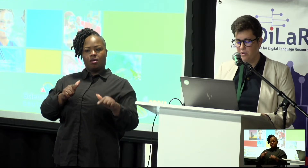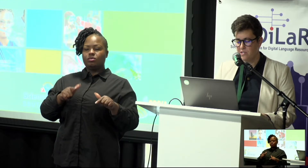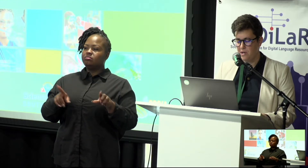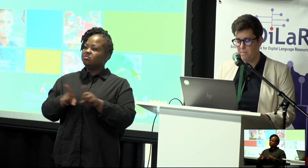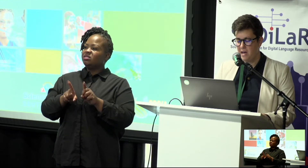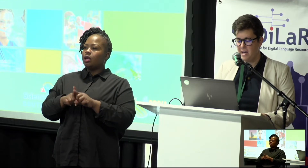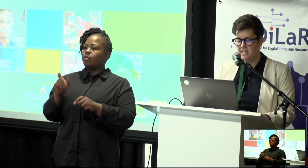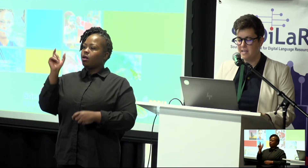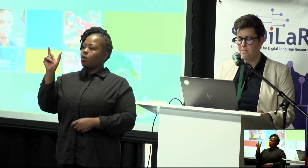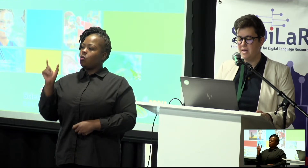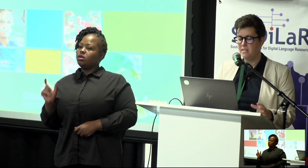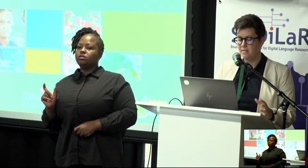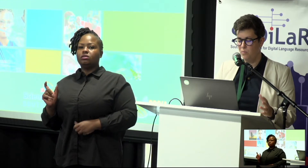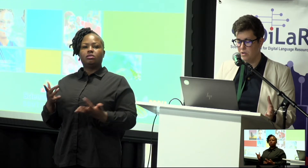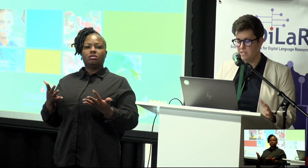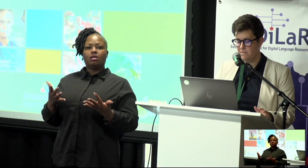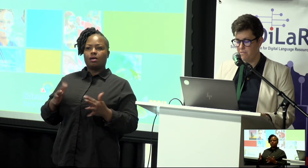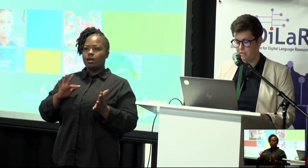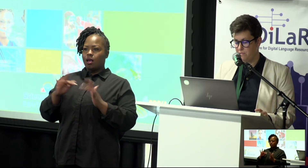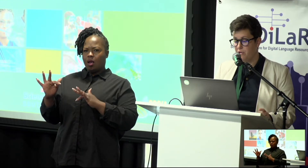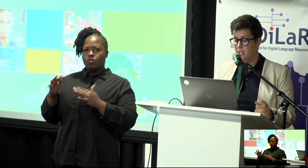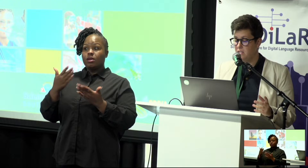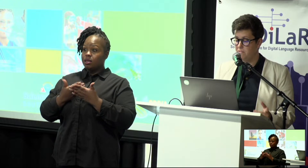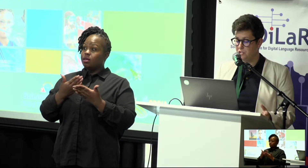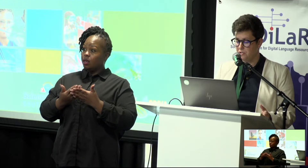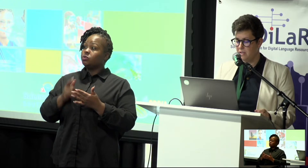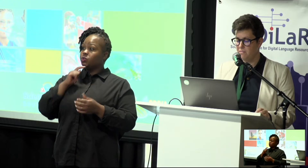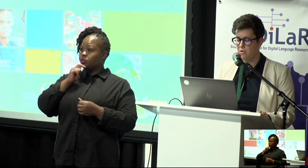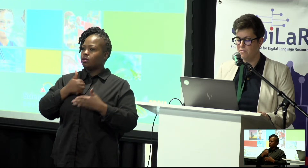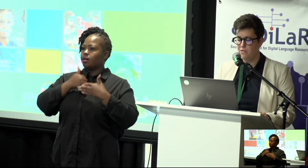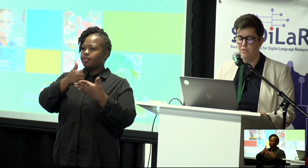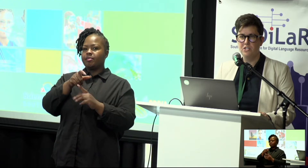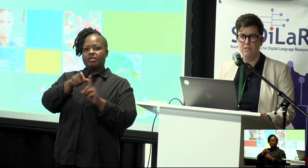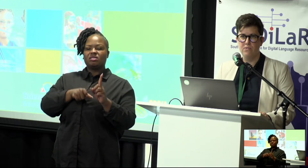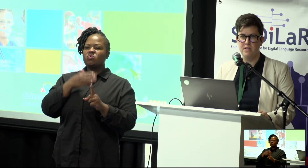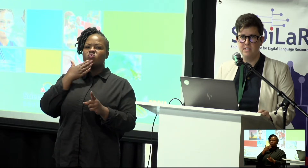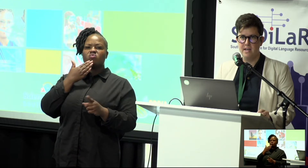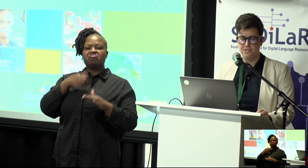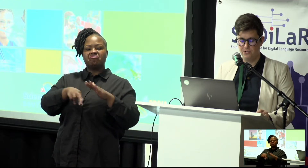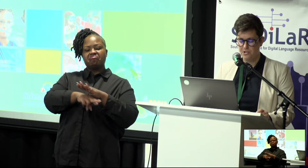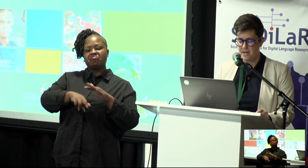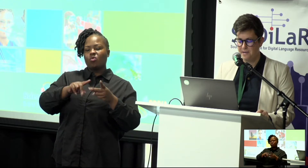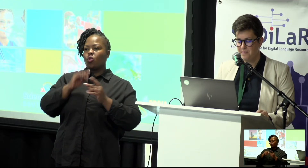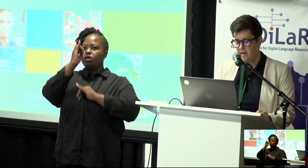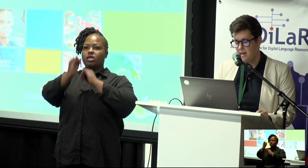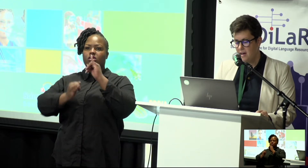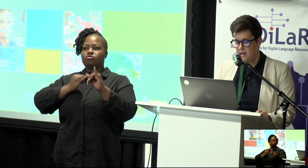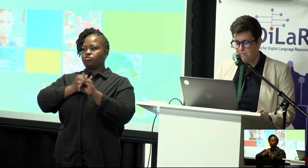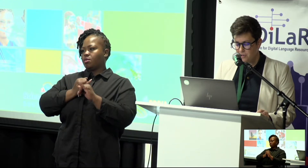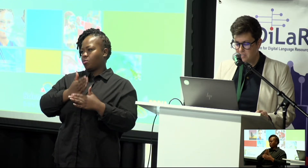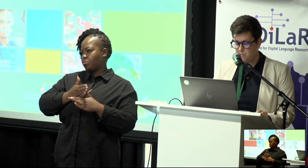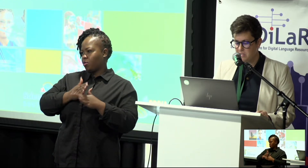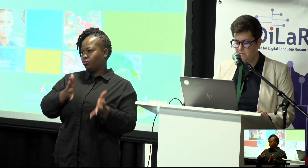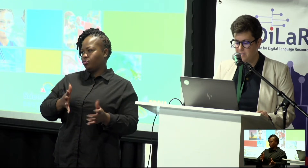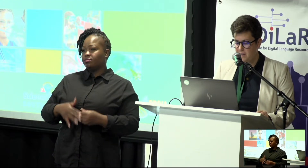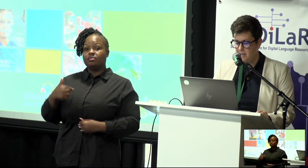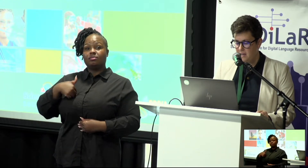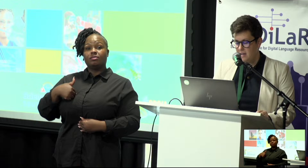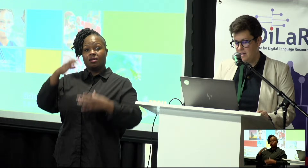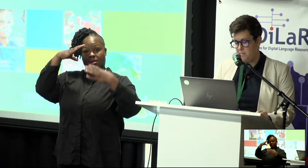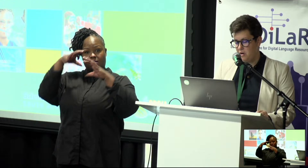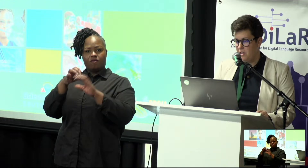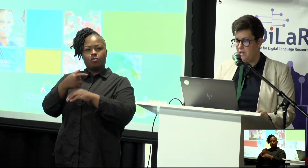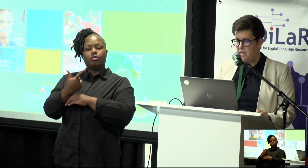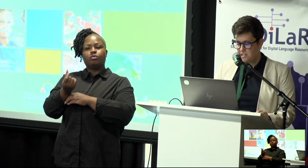and the way words are applied can make a world of difference for an individual involved in regional or international trade. I focus